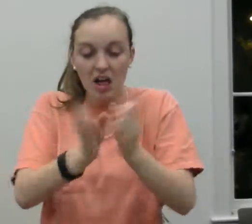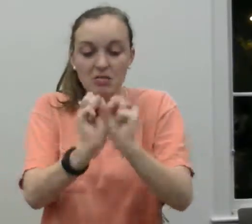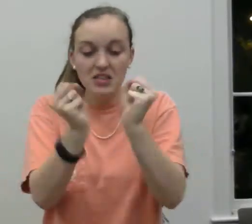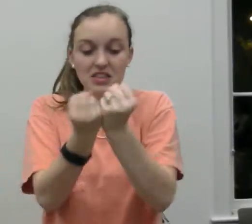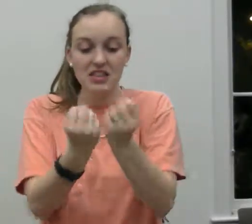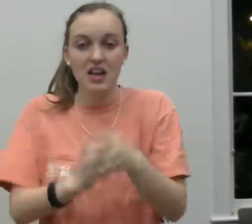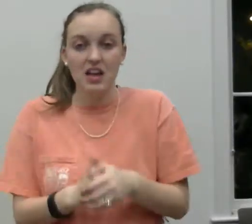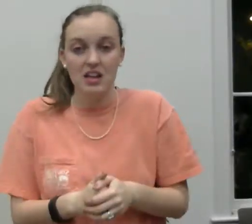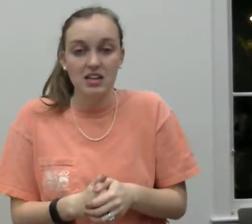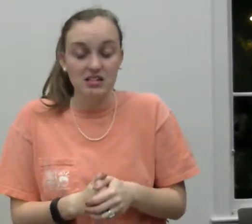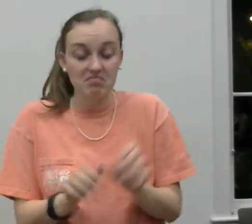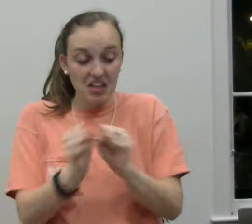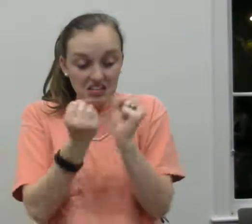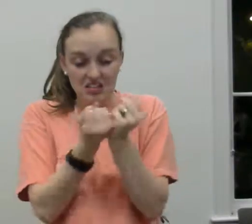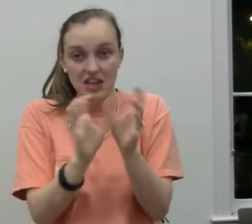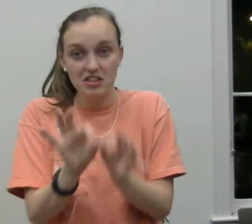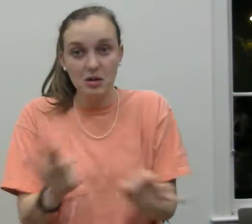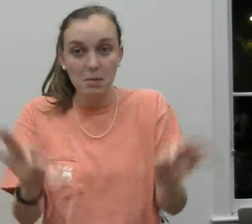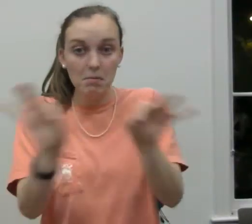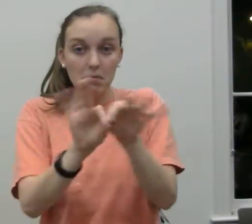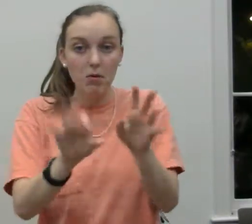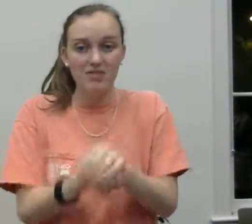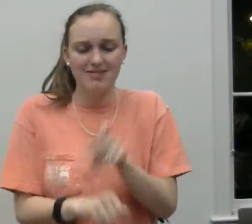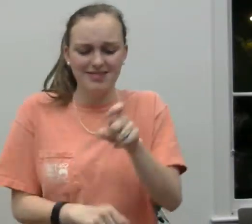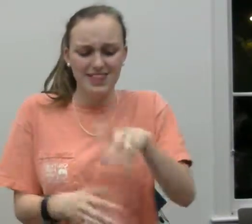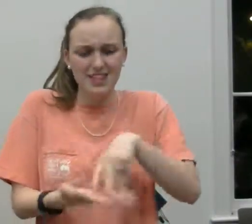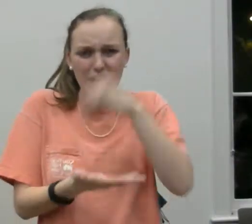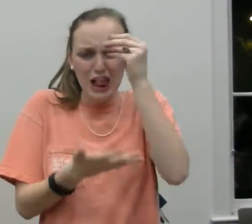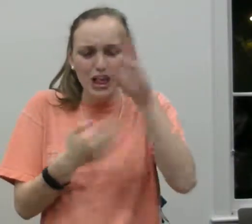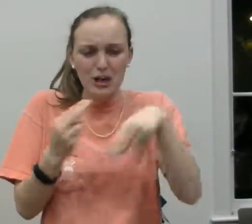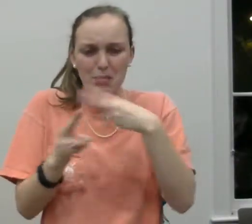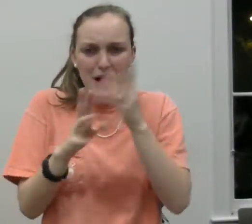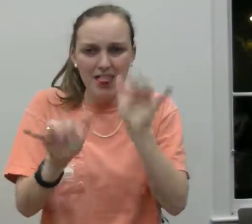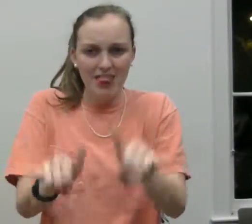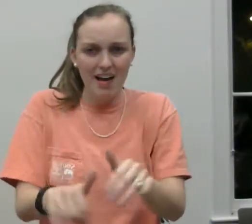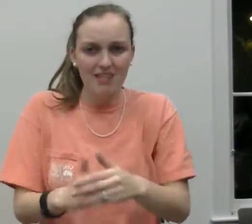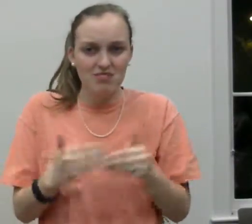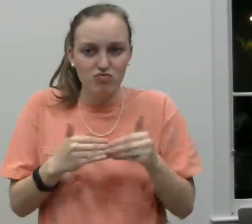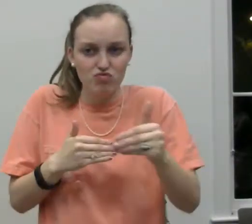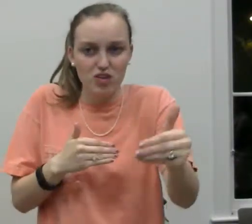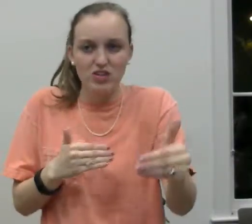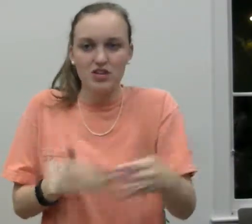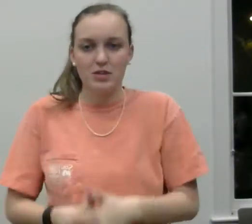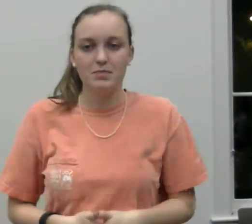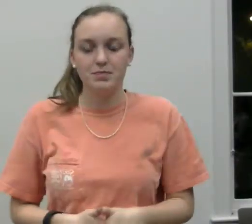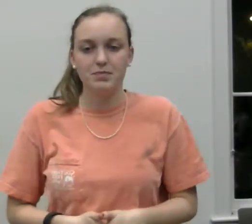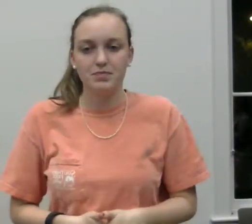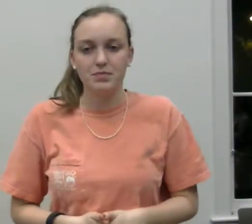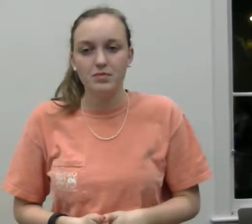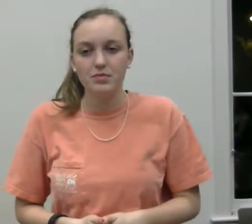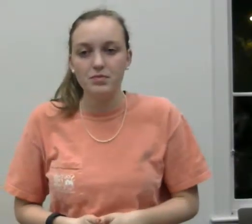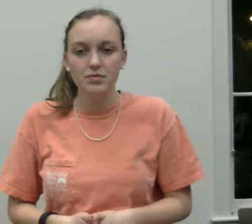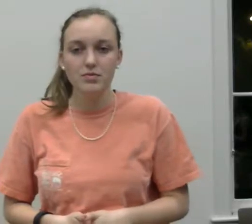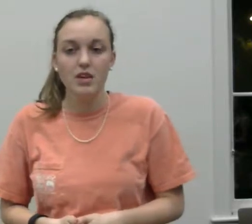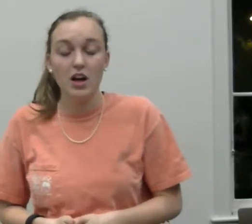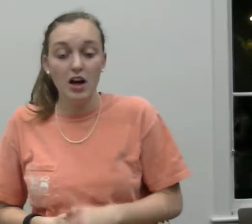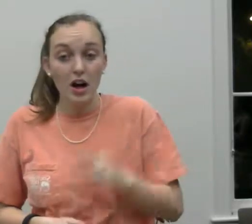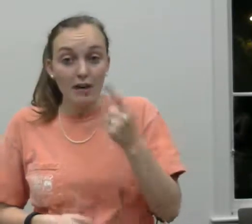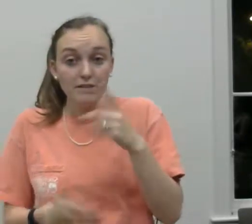important. And so we need to learn about that as we go along. So your first major project is going to be studying careers